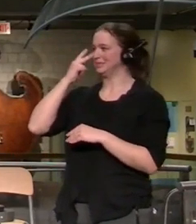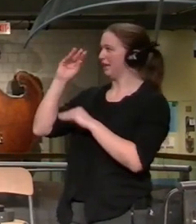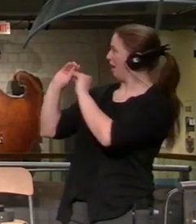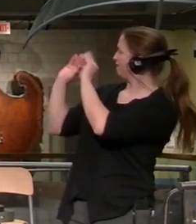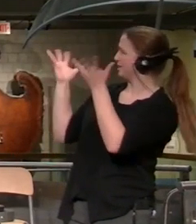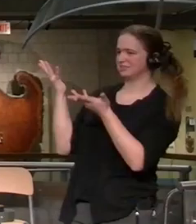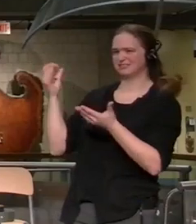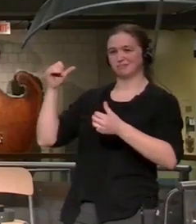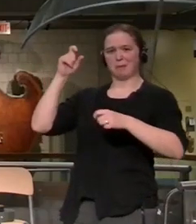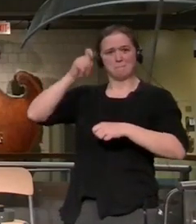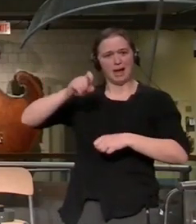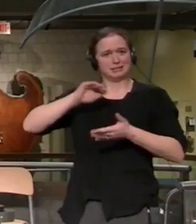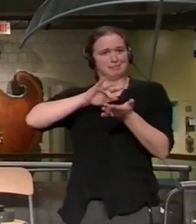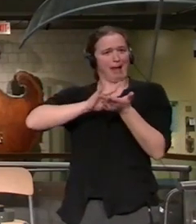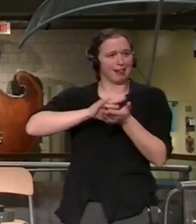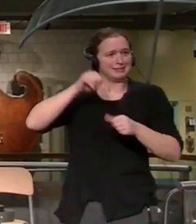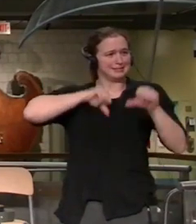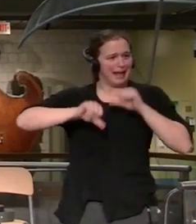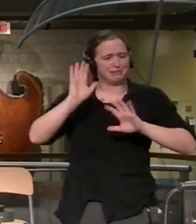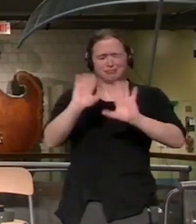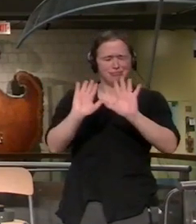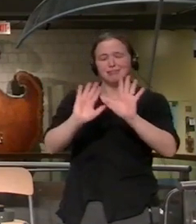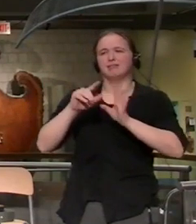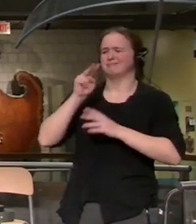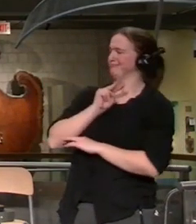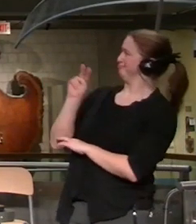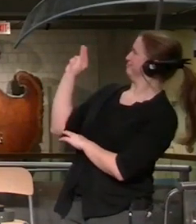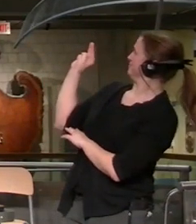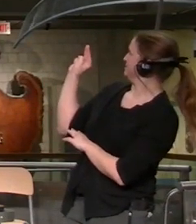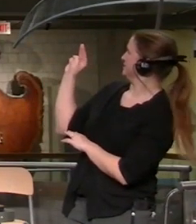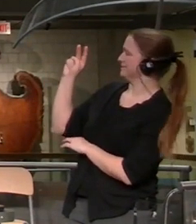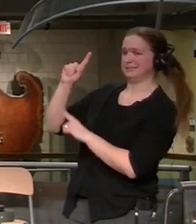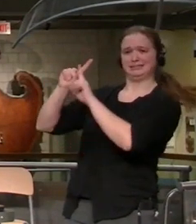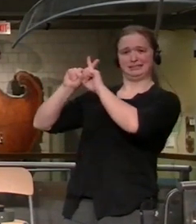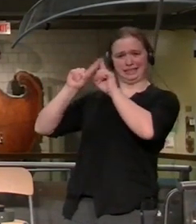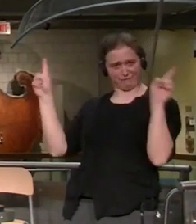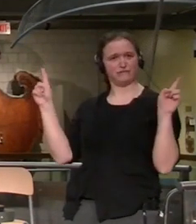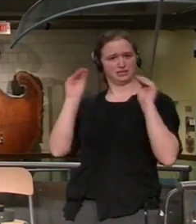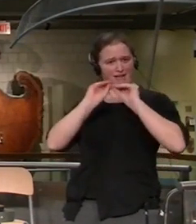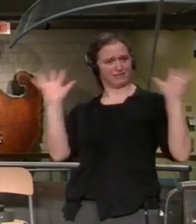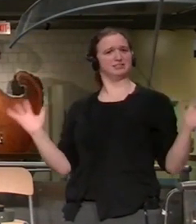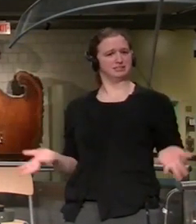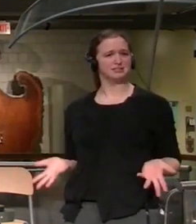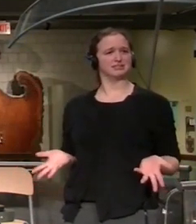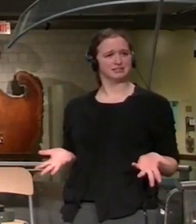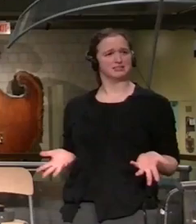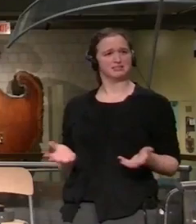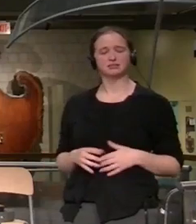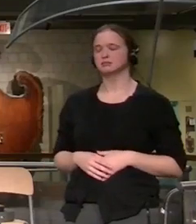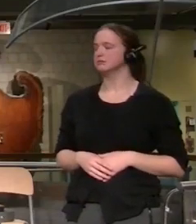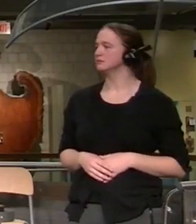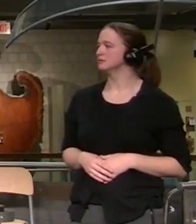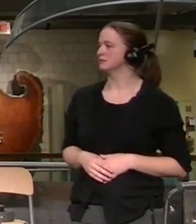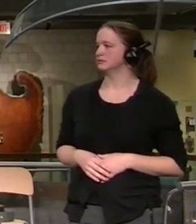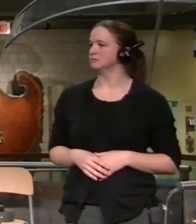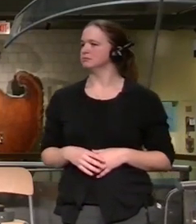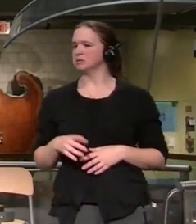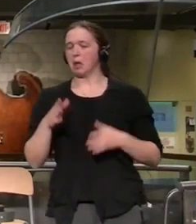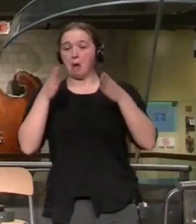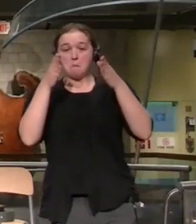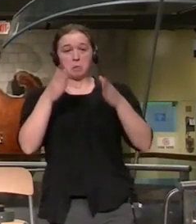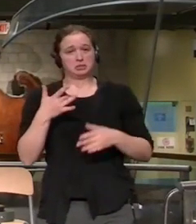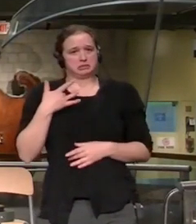these two pictures really look different. In 10 years' time, you know, if one's average lifespan is 80 to 90 years